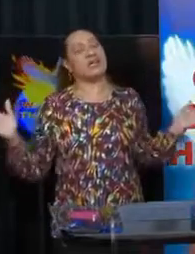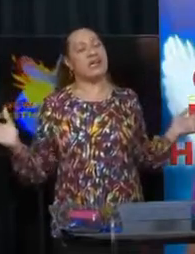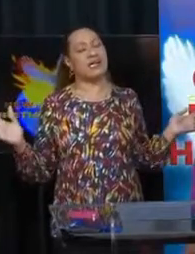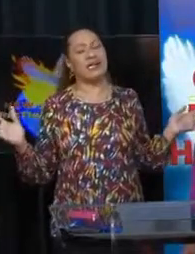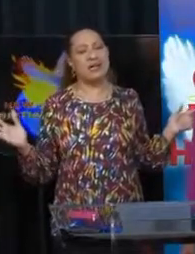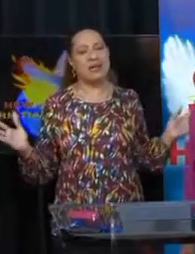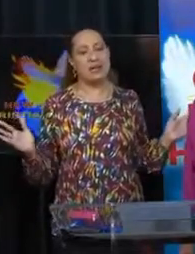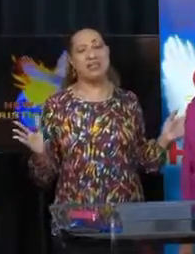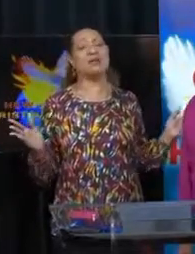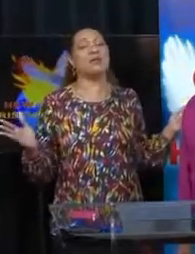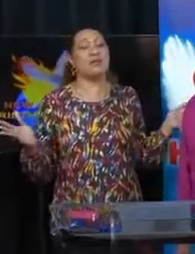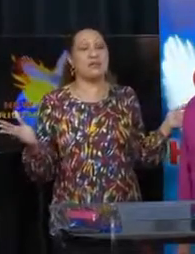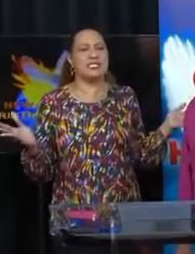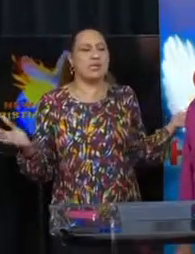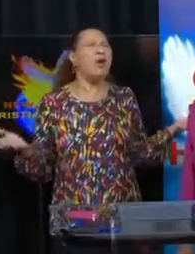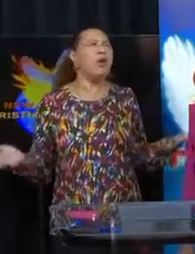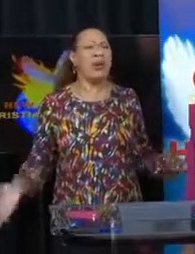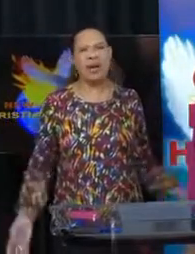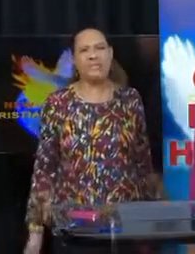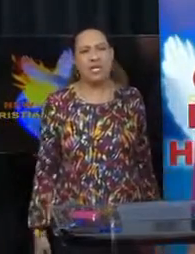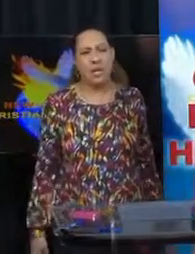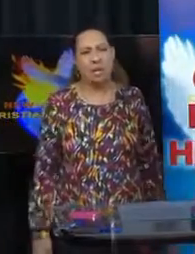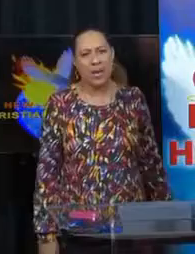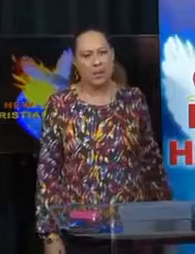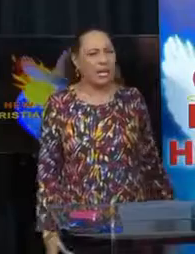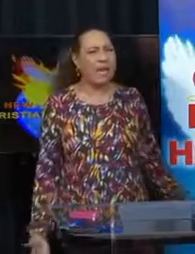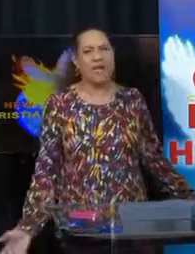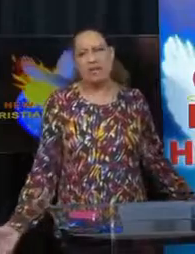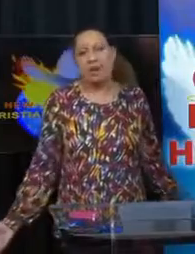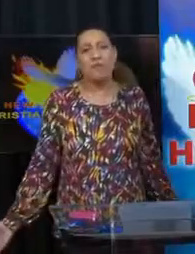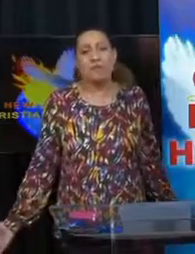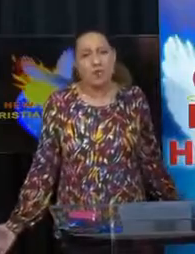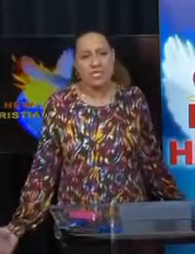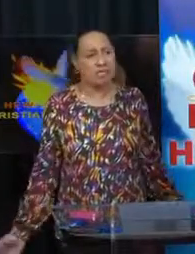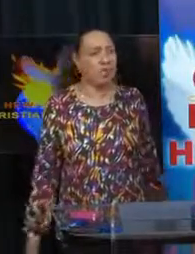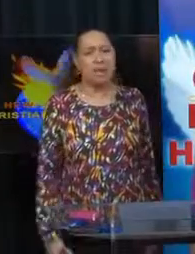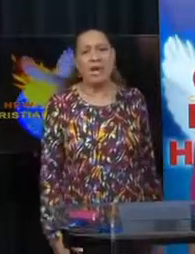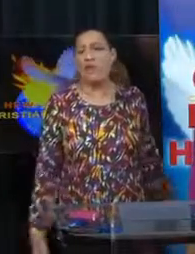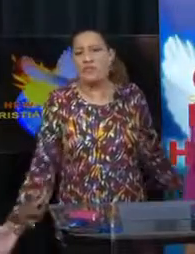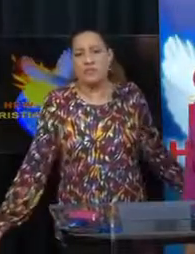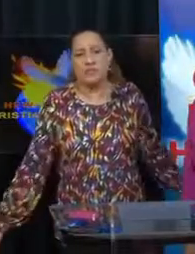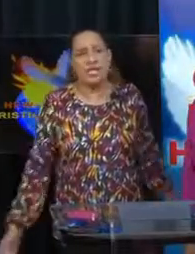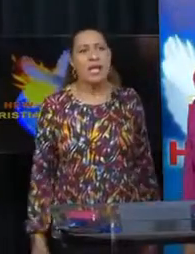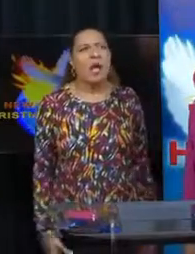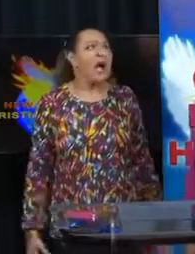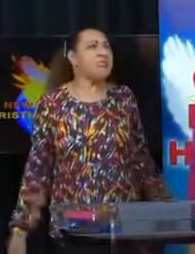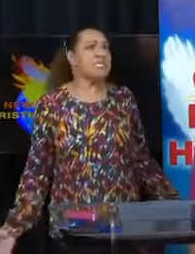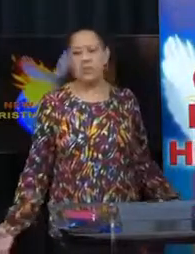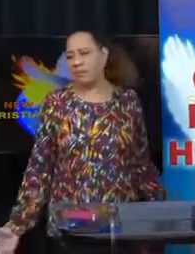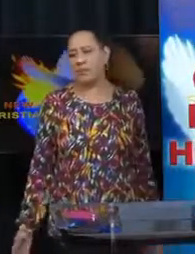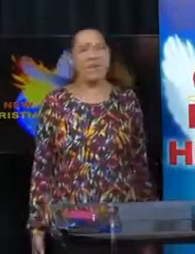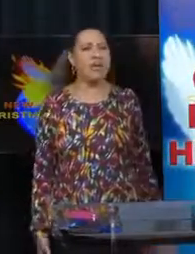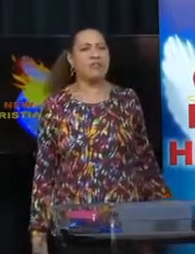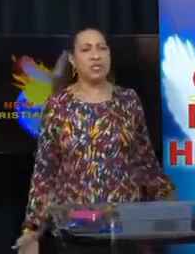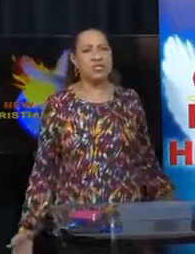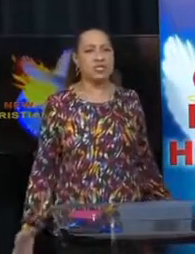And then you look around and said well, I'm still not married. Am I over 40 or am I over 50? I'm still not married. I don't have any children, so